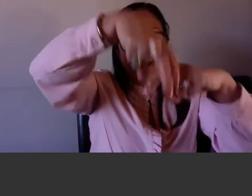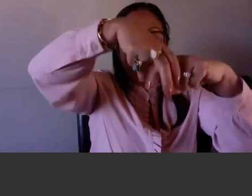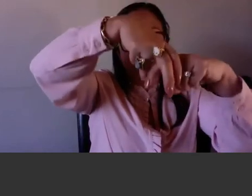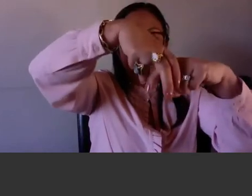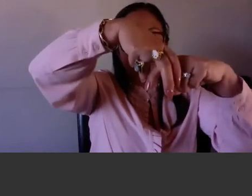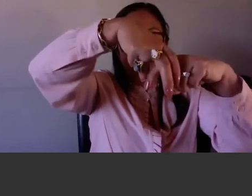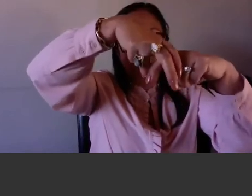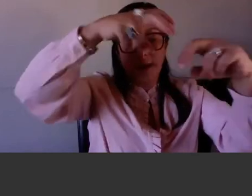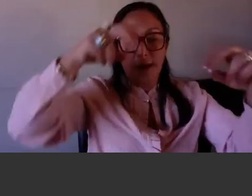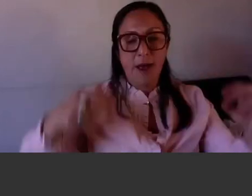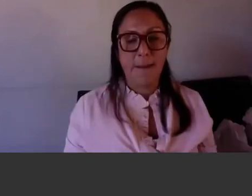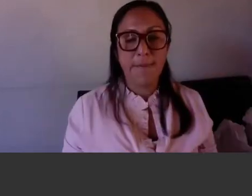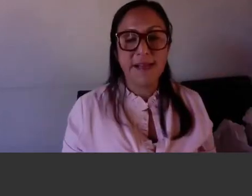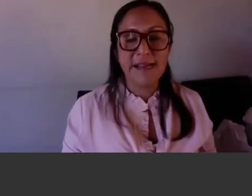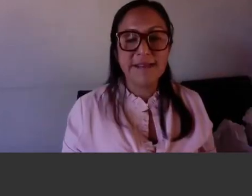sit down,